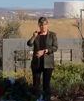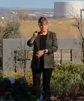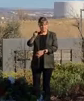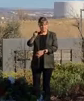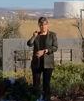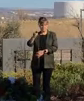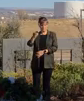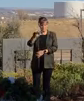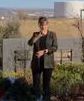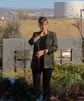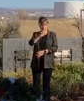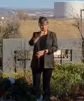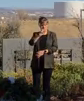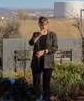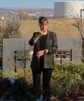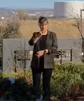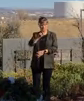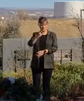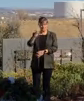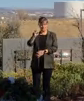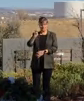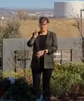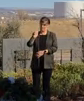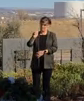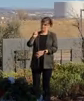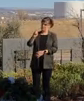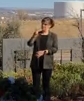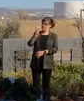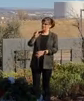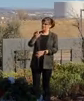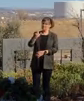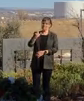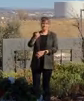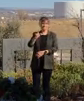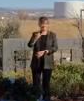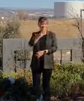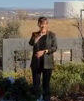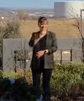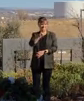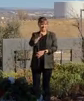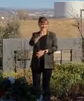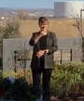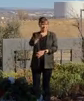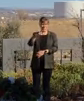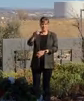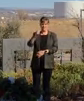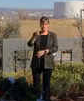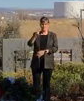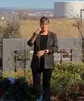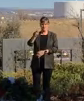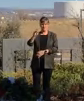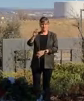Sergeant First Class Justin Maxwell, Staff Sergeant Daniel Hawkins,